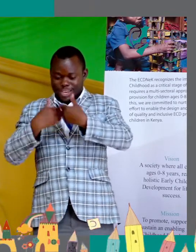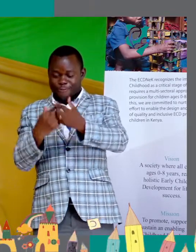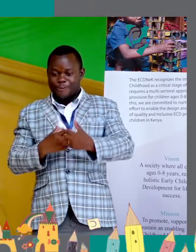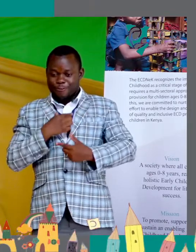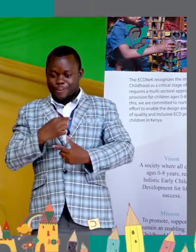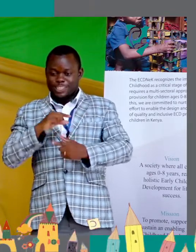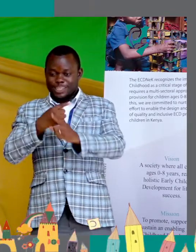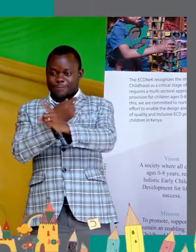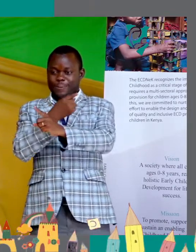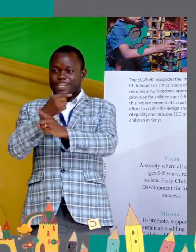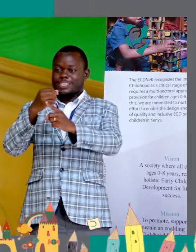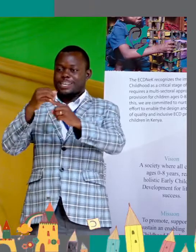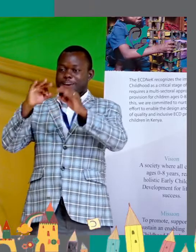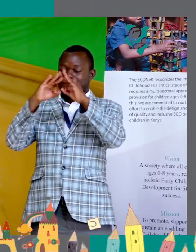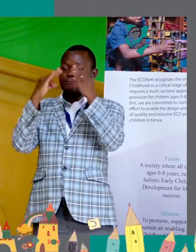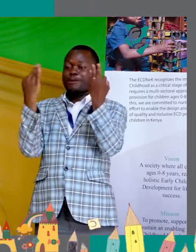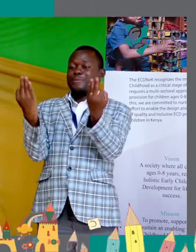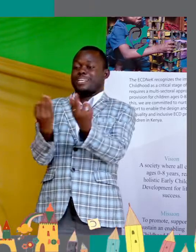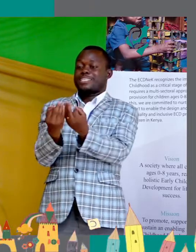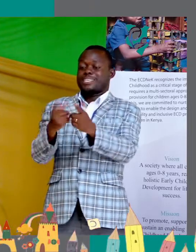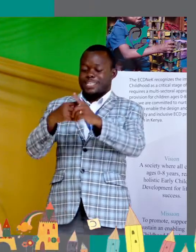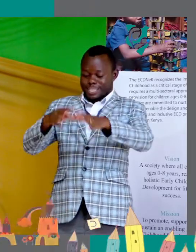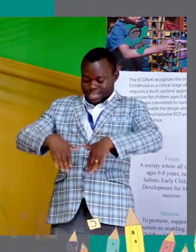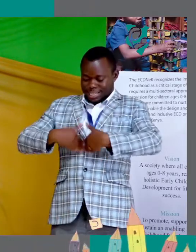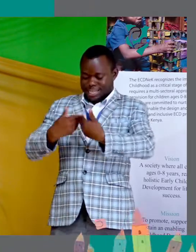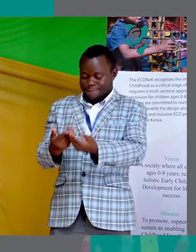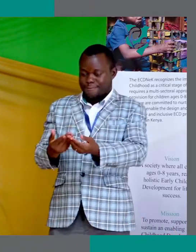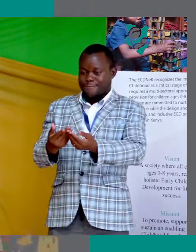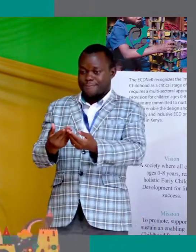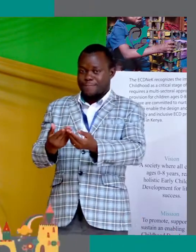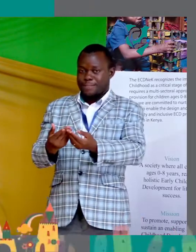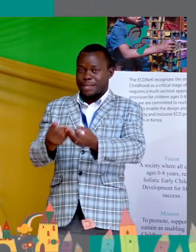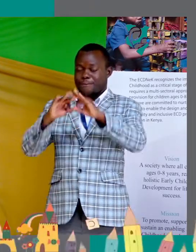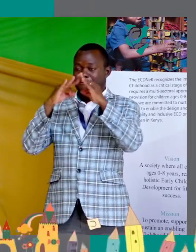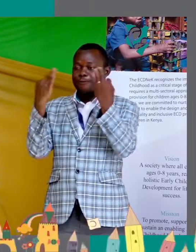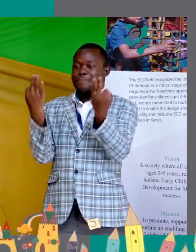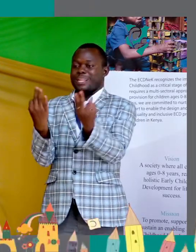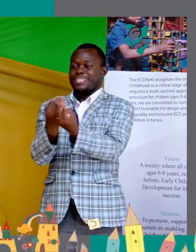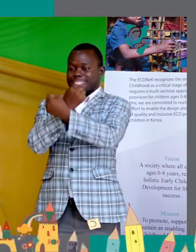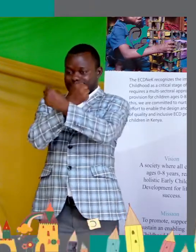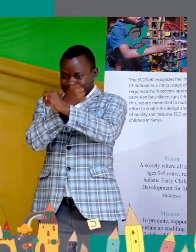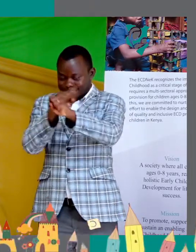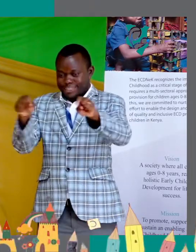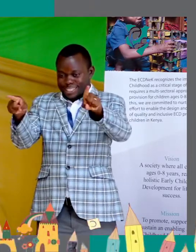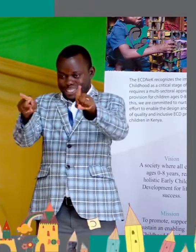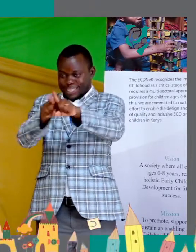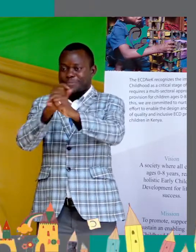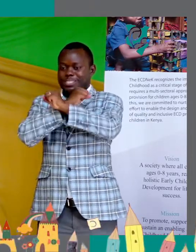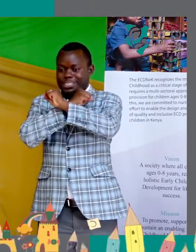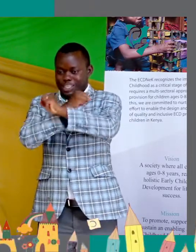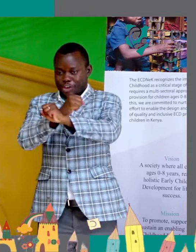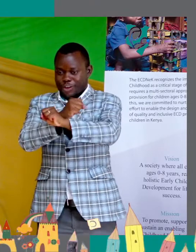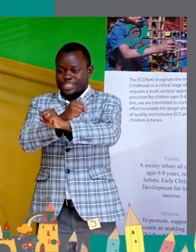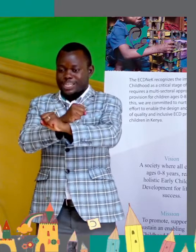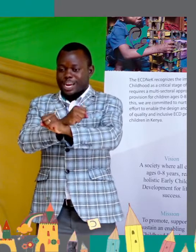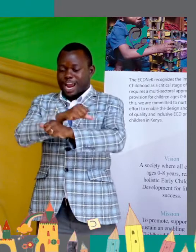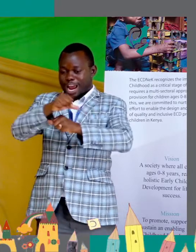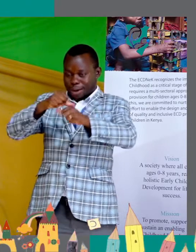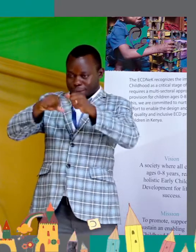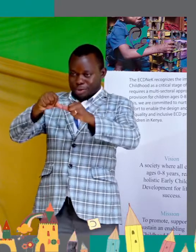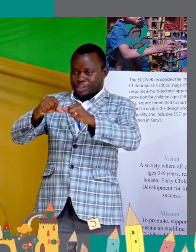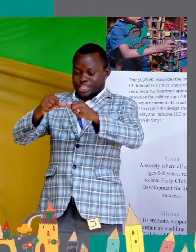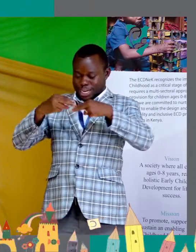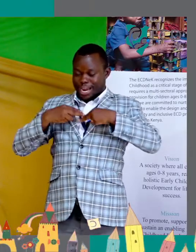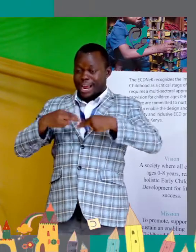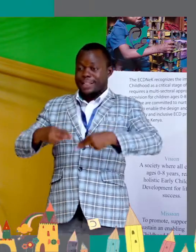responsive caregiving, opportunities for early learning, safety and security, alongside what they routinely do around nutrition and health.